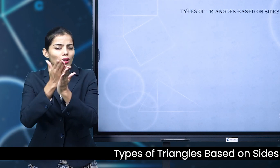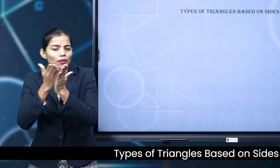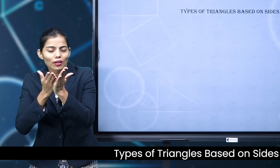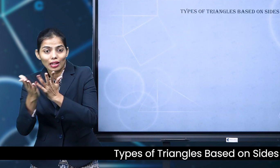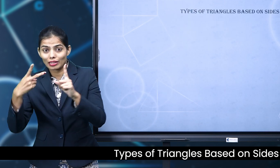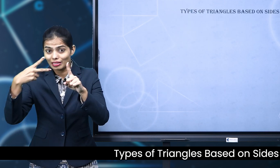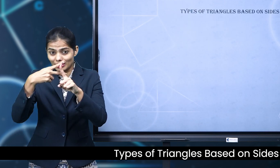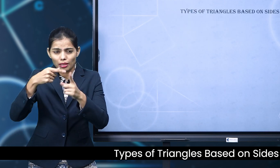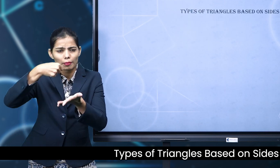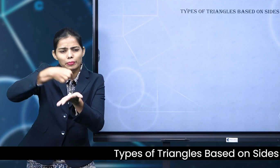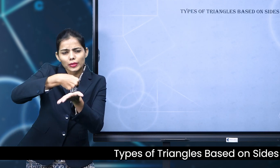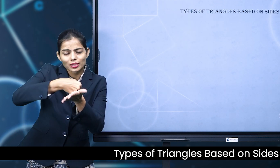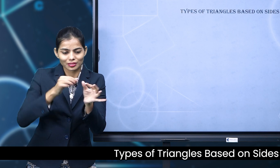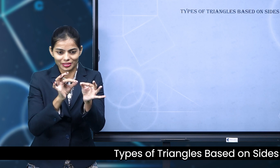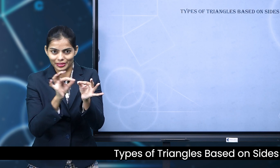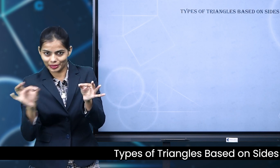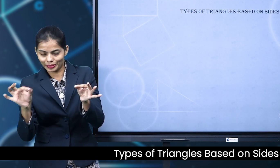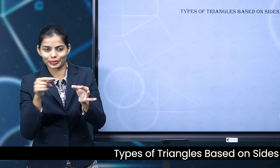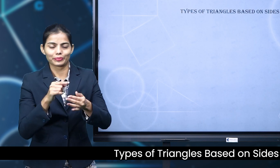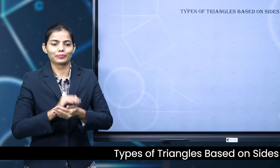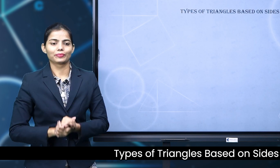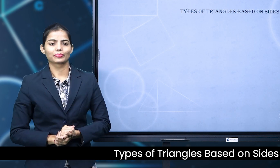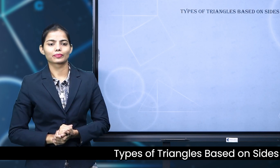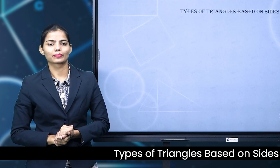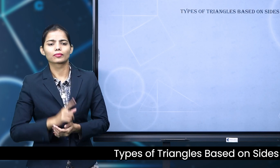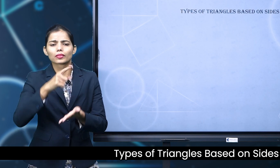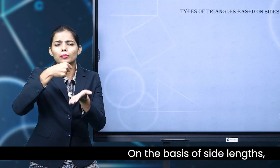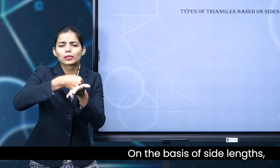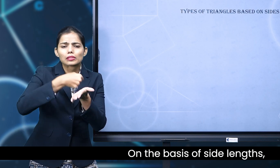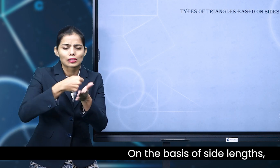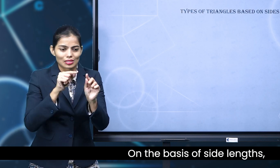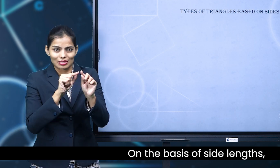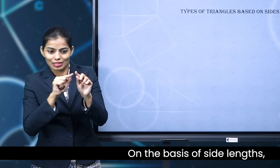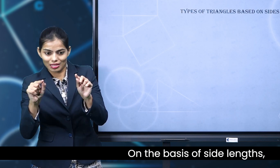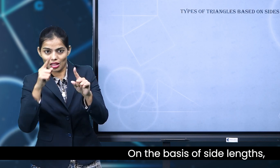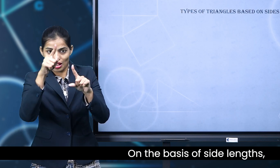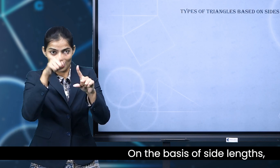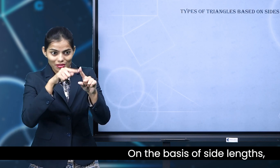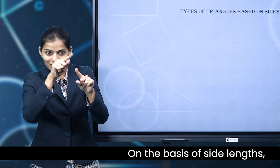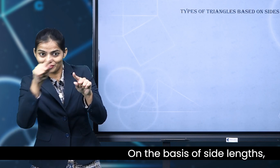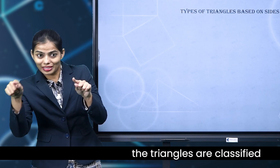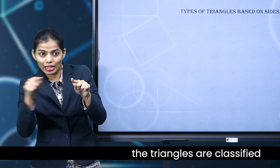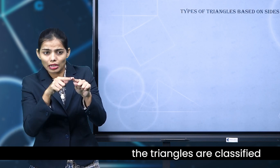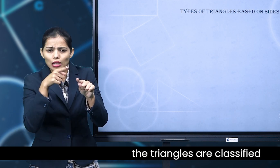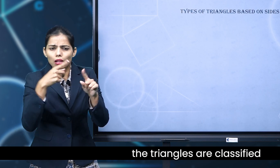of triangles based on sides. On the basis of side lengths, the triangles